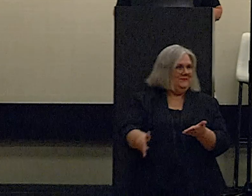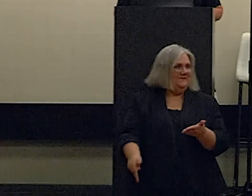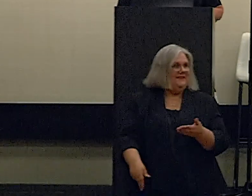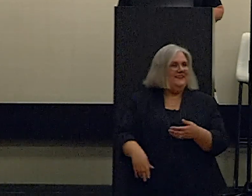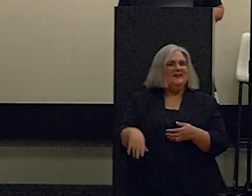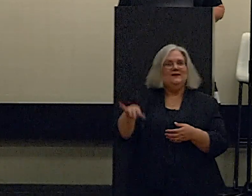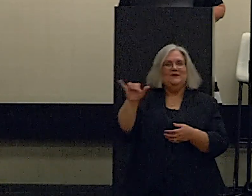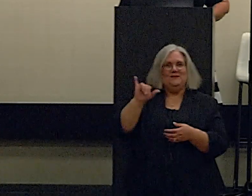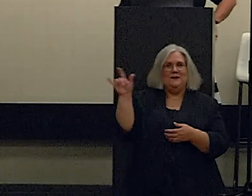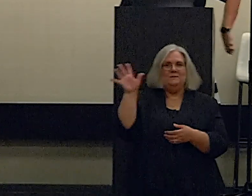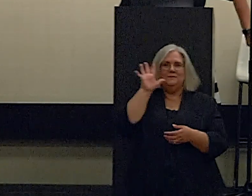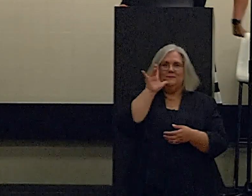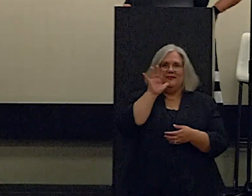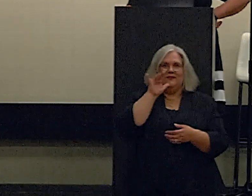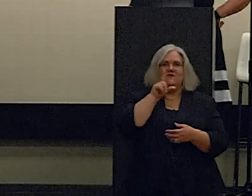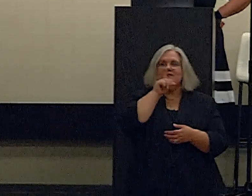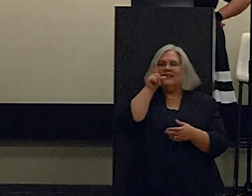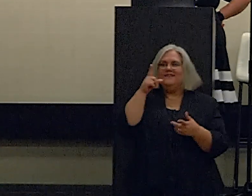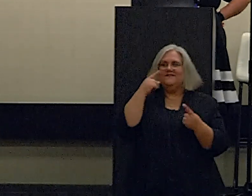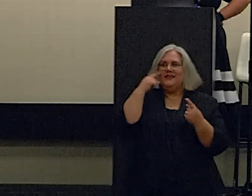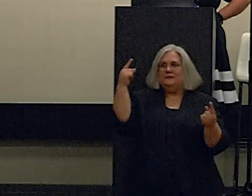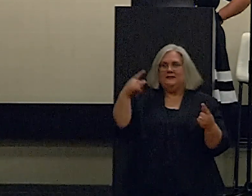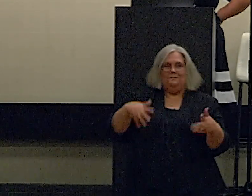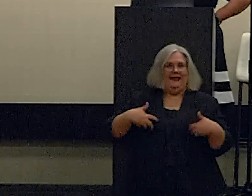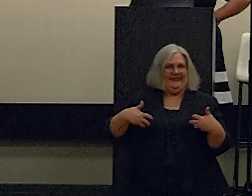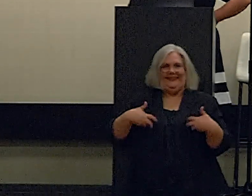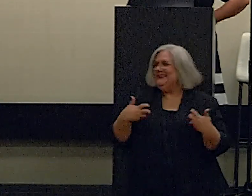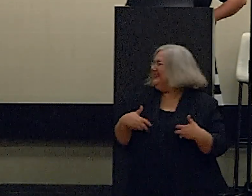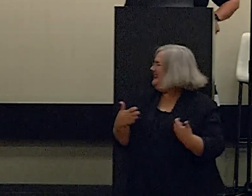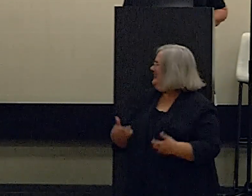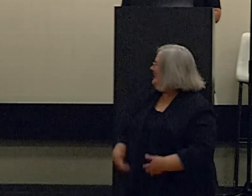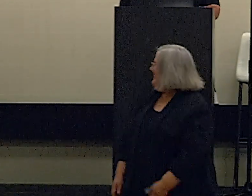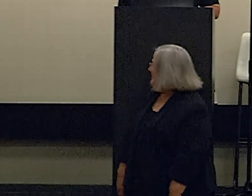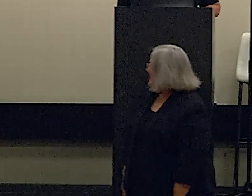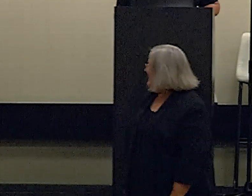She's also the mother of a really famous monkey.